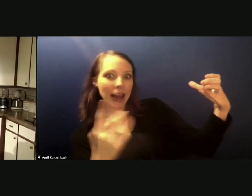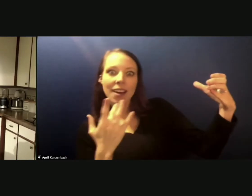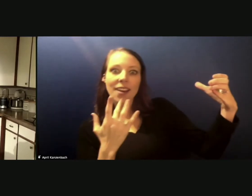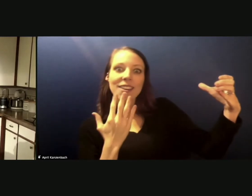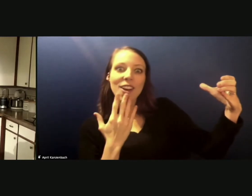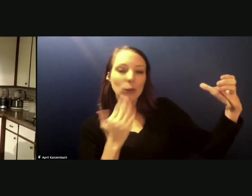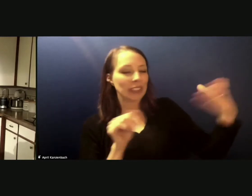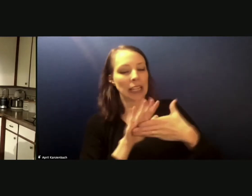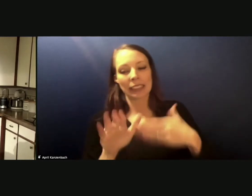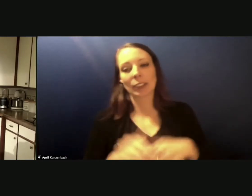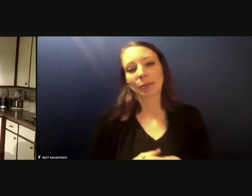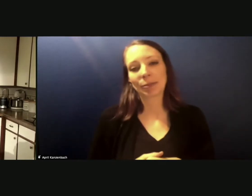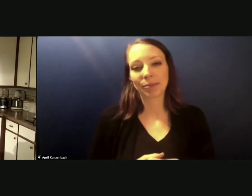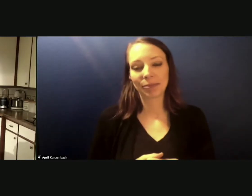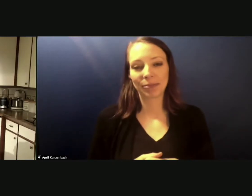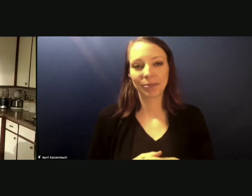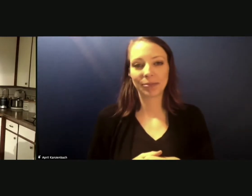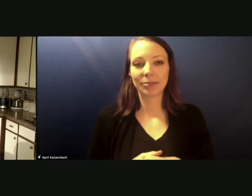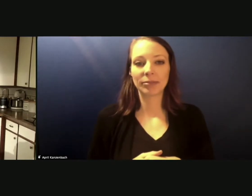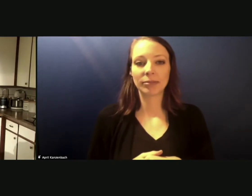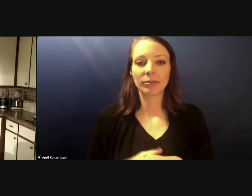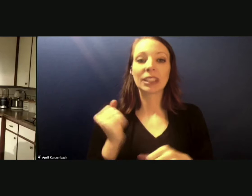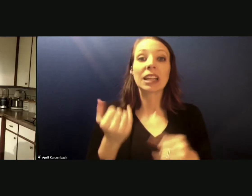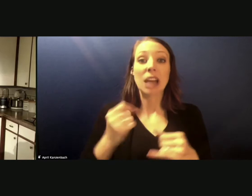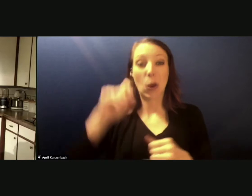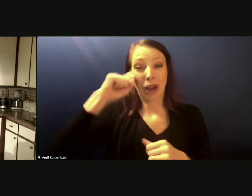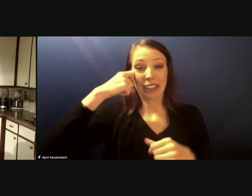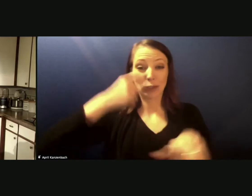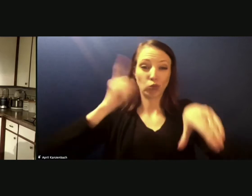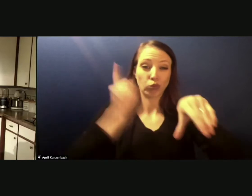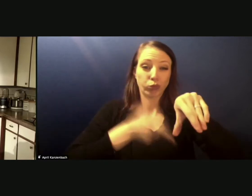nice. Okay, so I'm gonna go ahead and chop an onion.